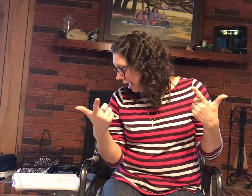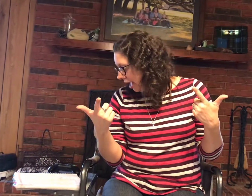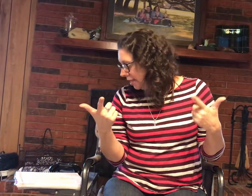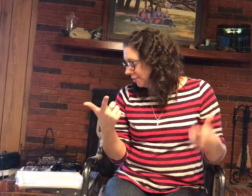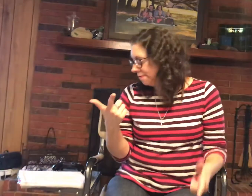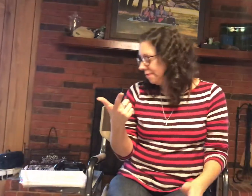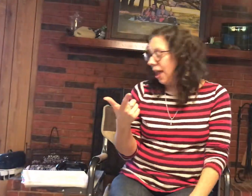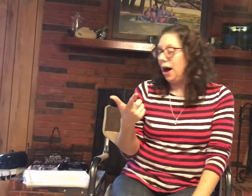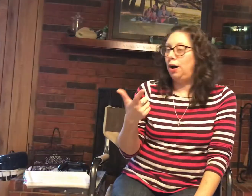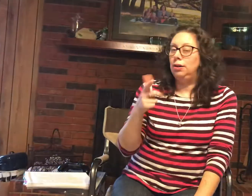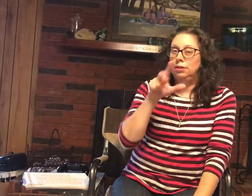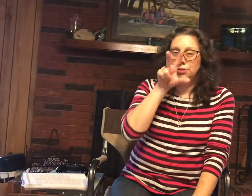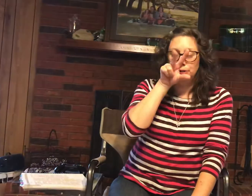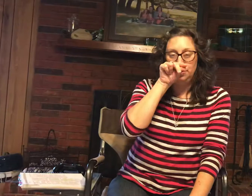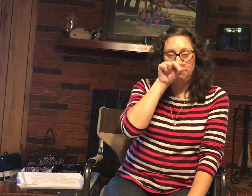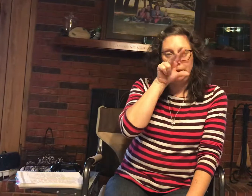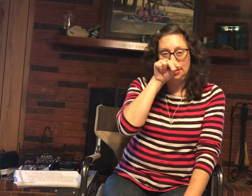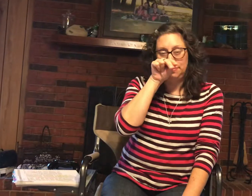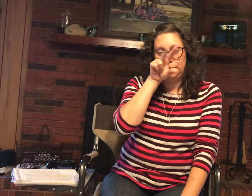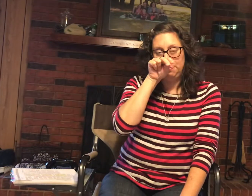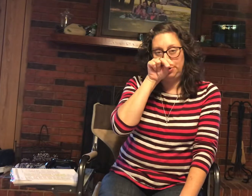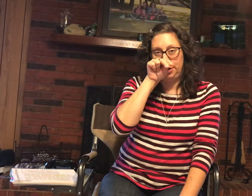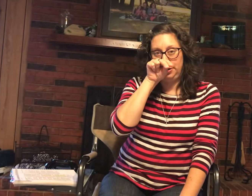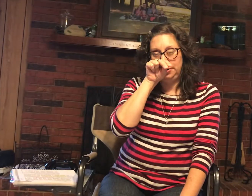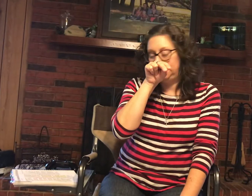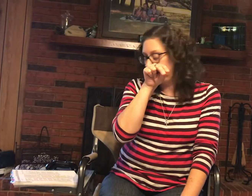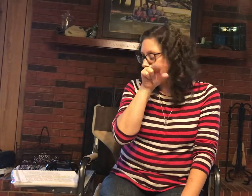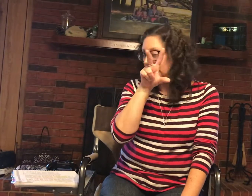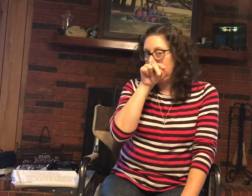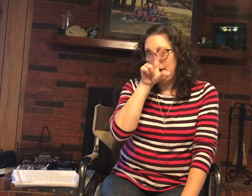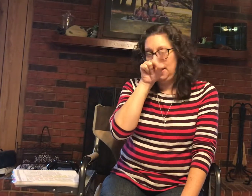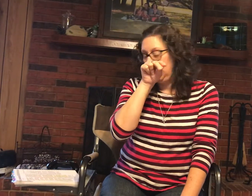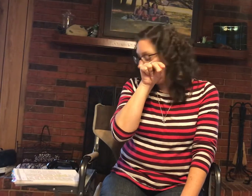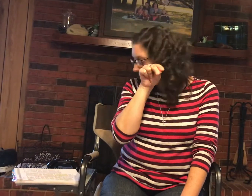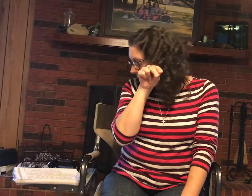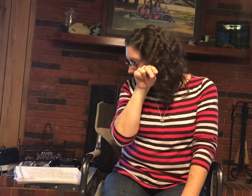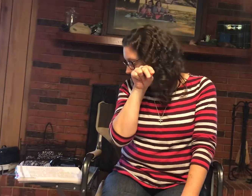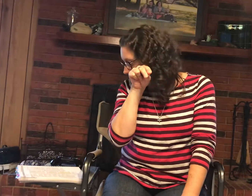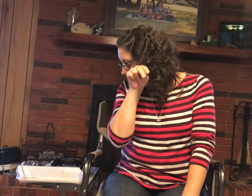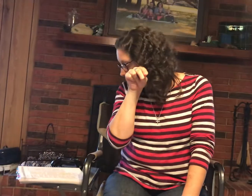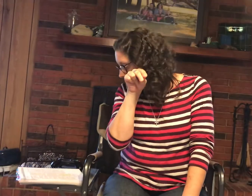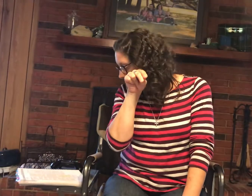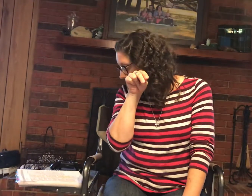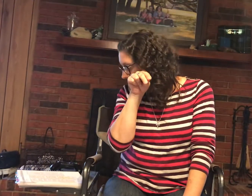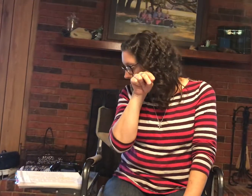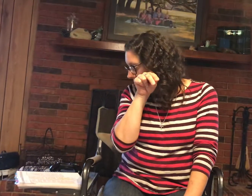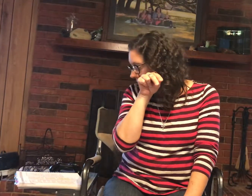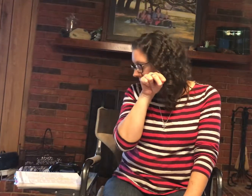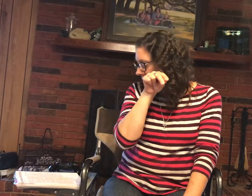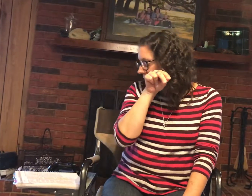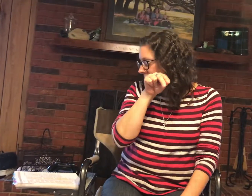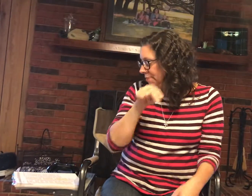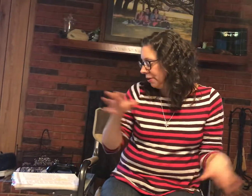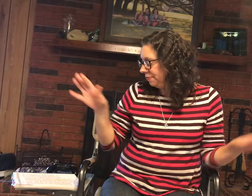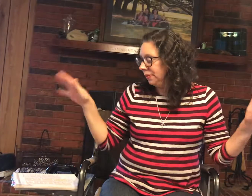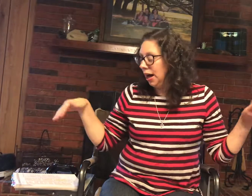And the fowl, so do a beak for a bird, like that. And the fowl that may